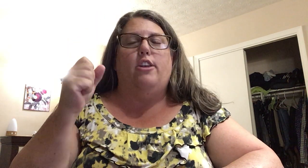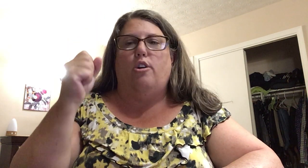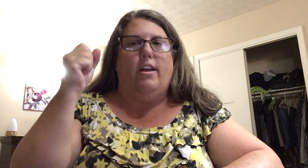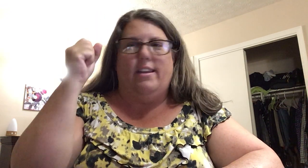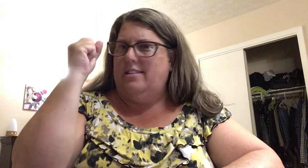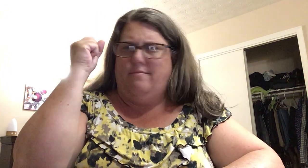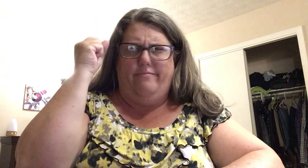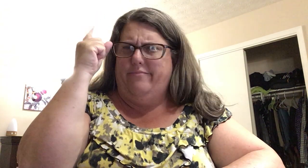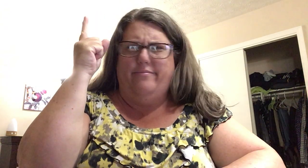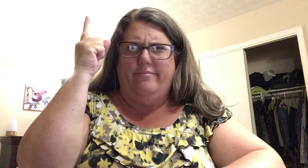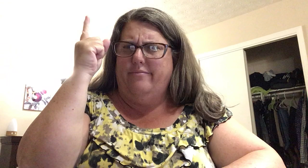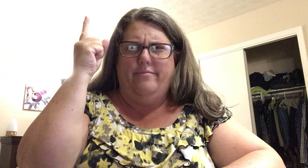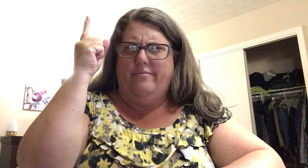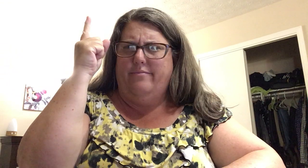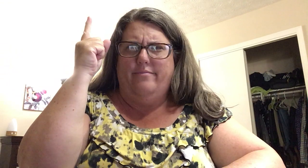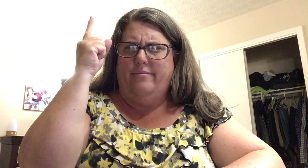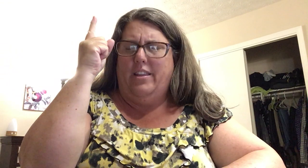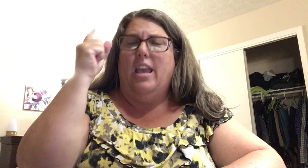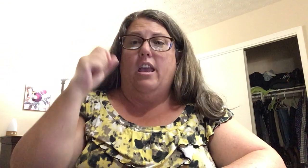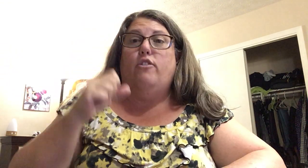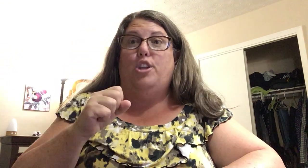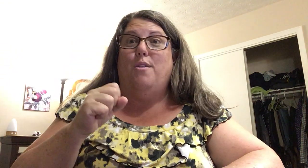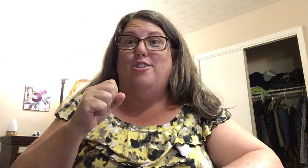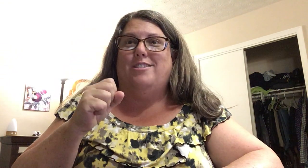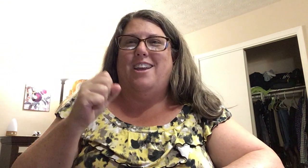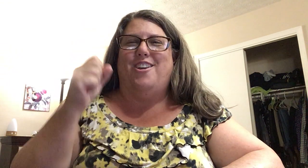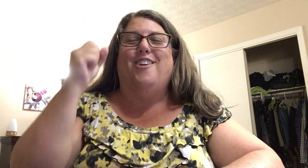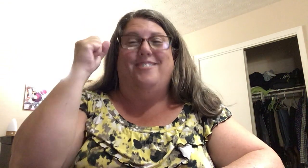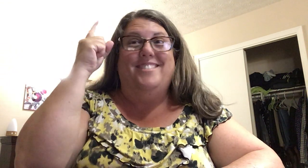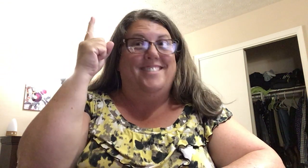you go like this. If you do understand, you go.